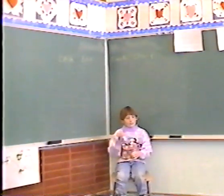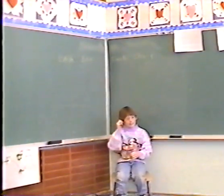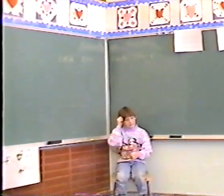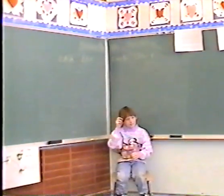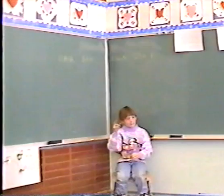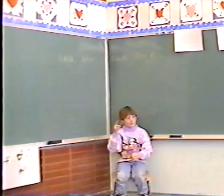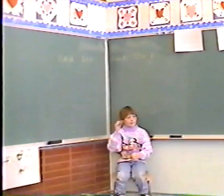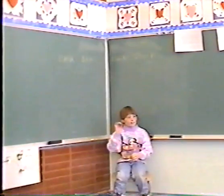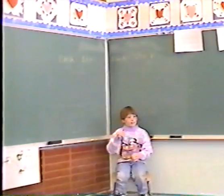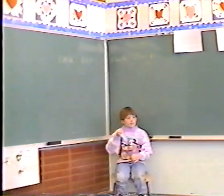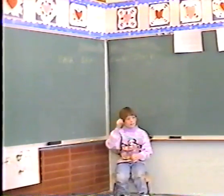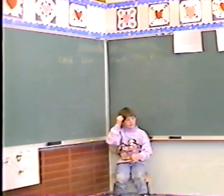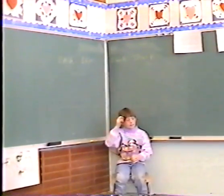Bad black sheep. Have you any wool?